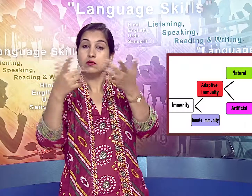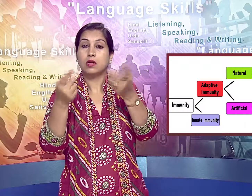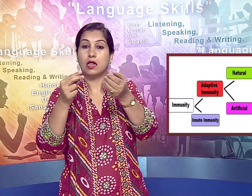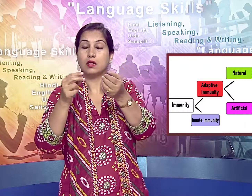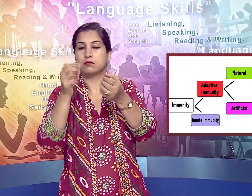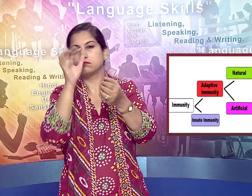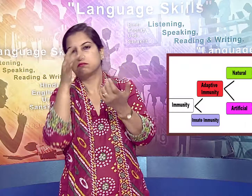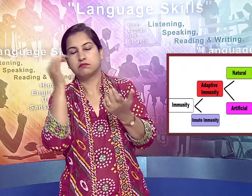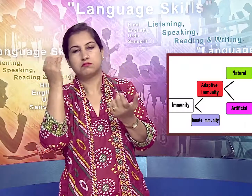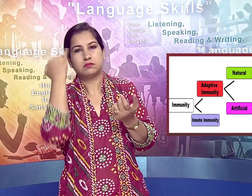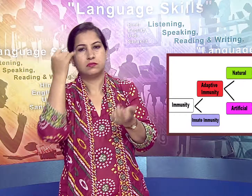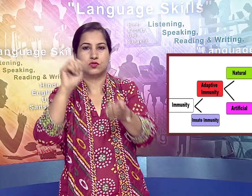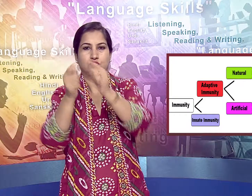artificial.